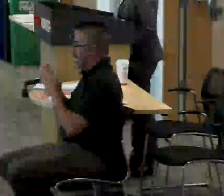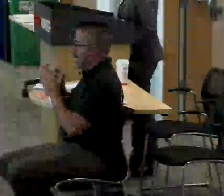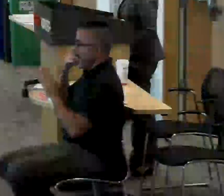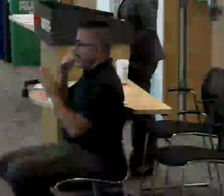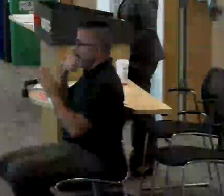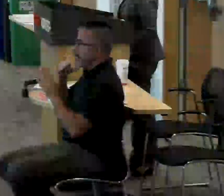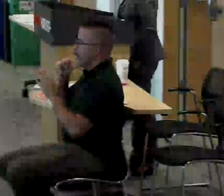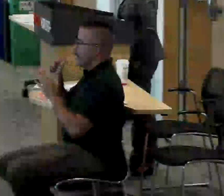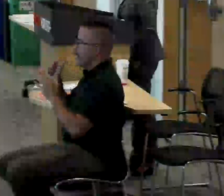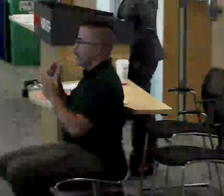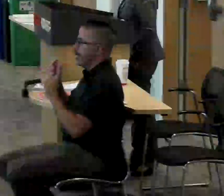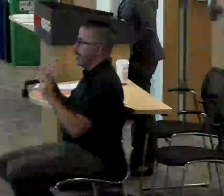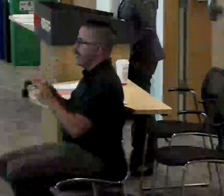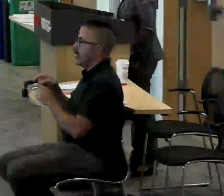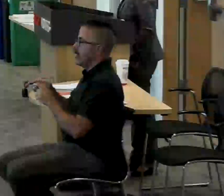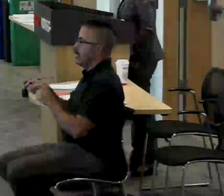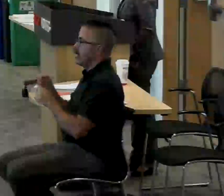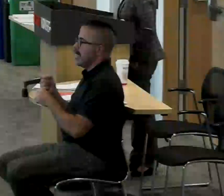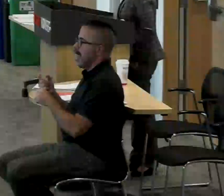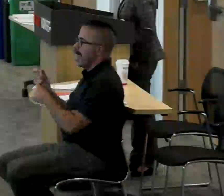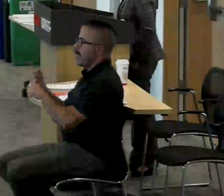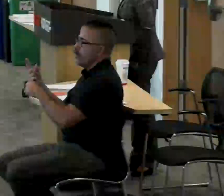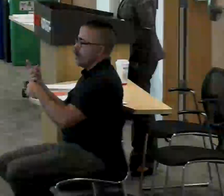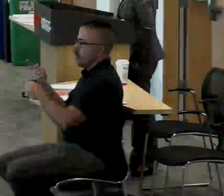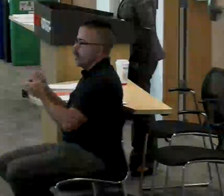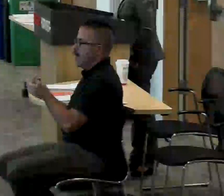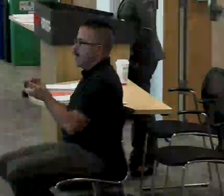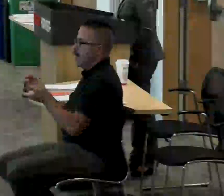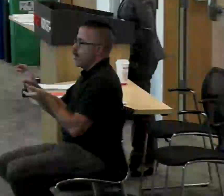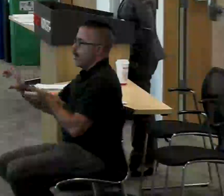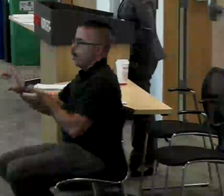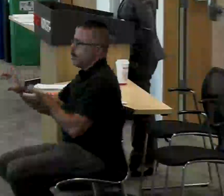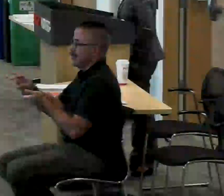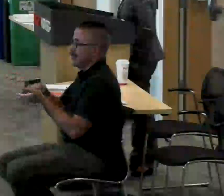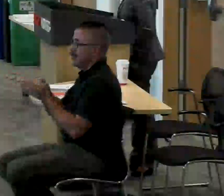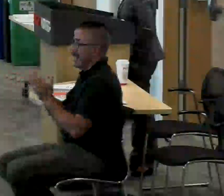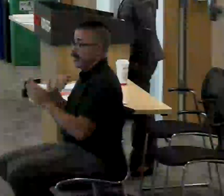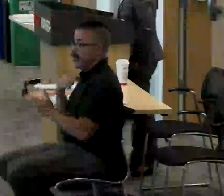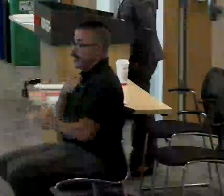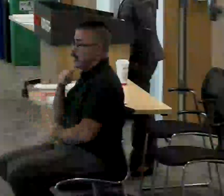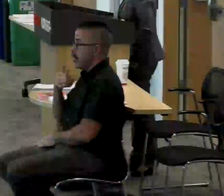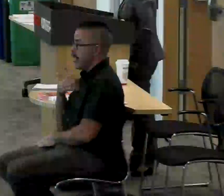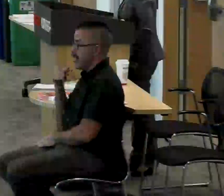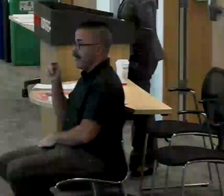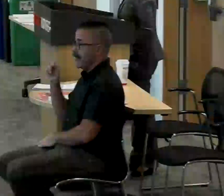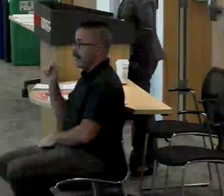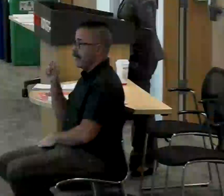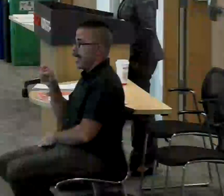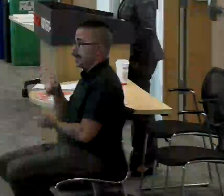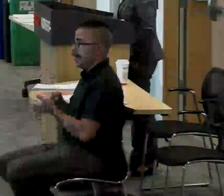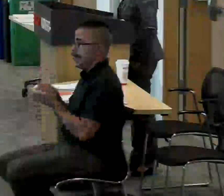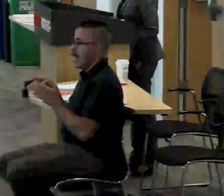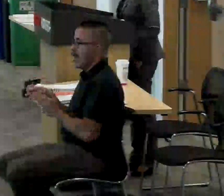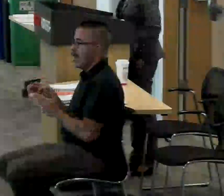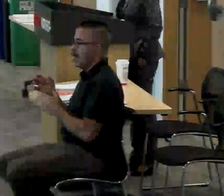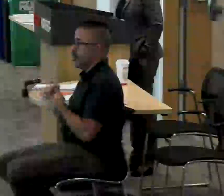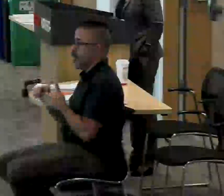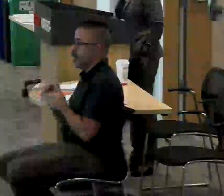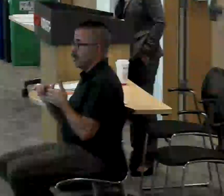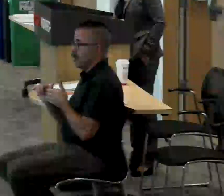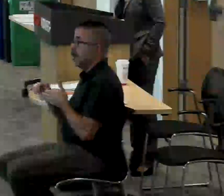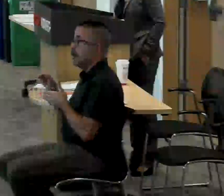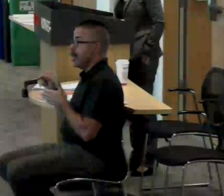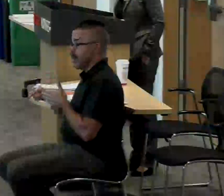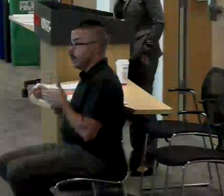annual appropriation. And what that means, we don't have any taxpayer dollars funding this program. This program will be funded